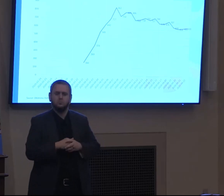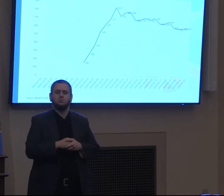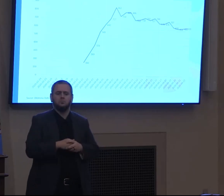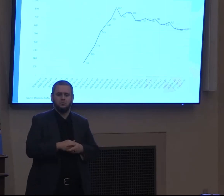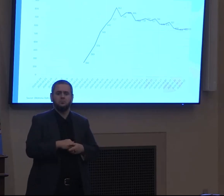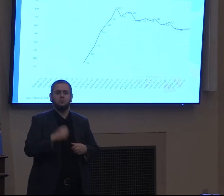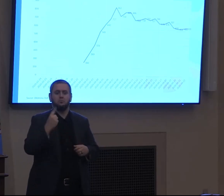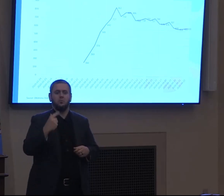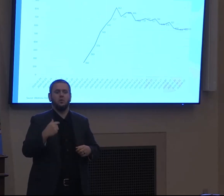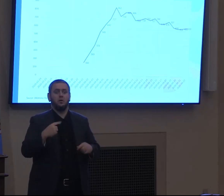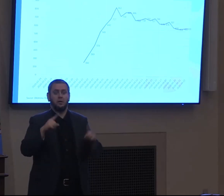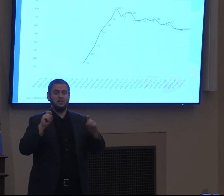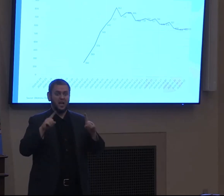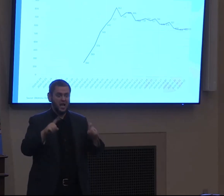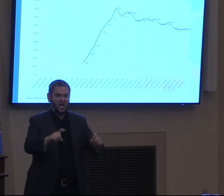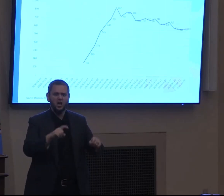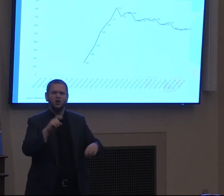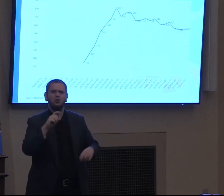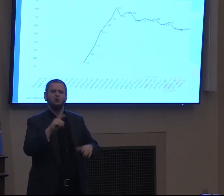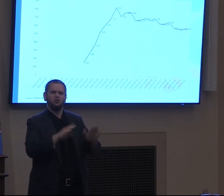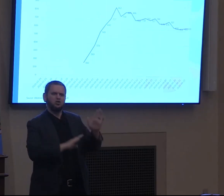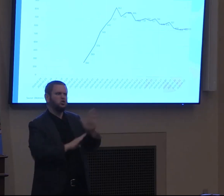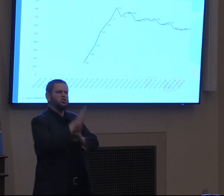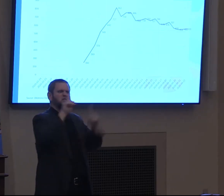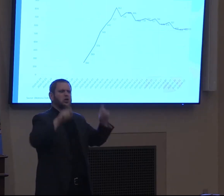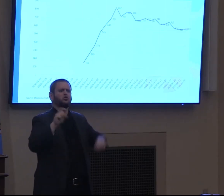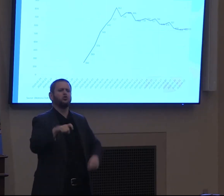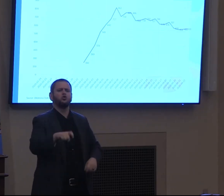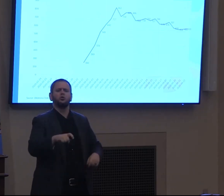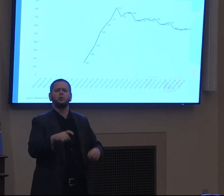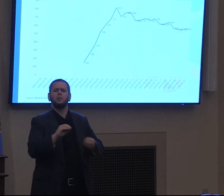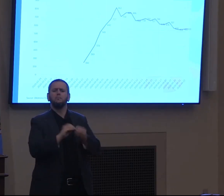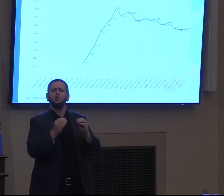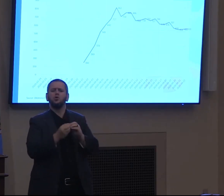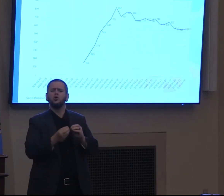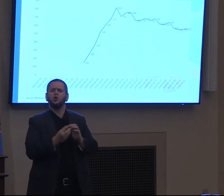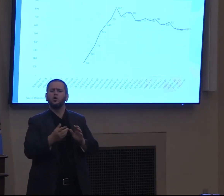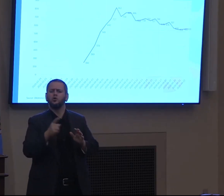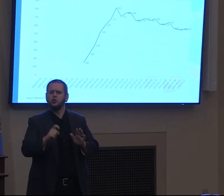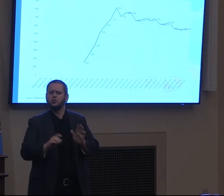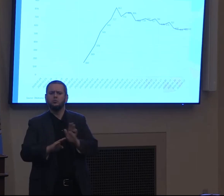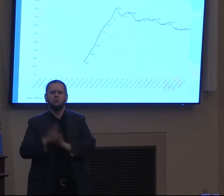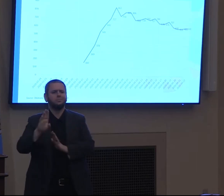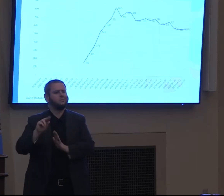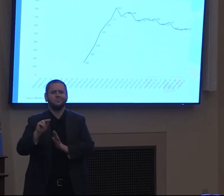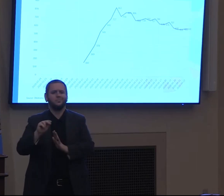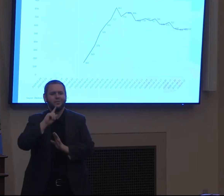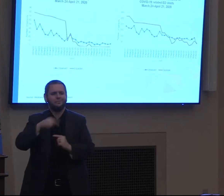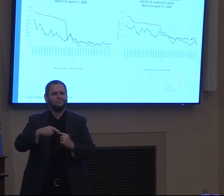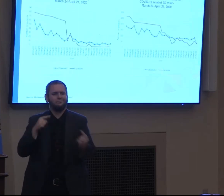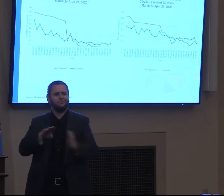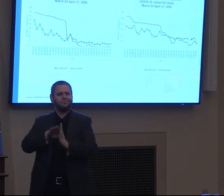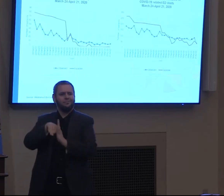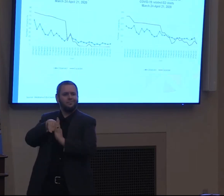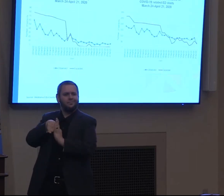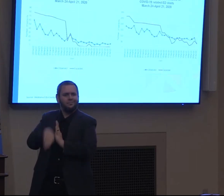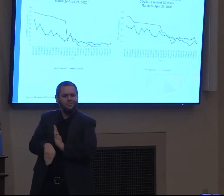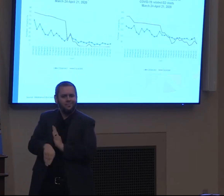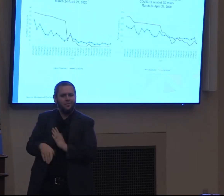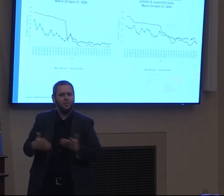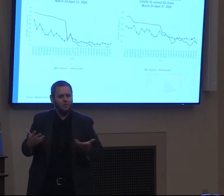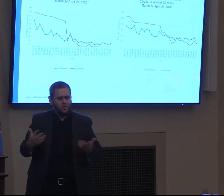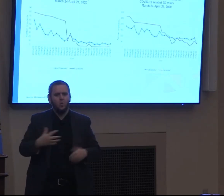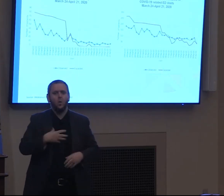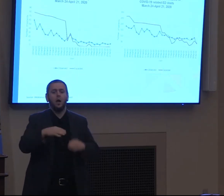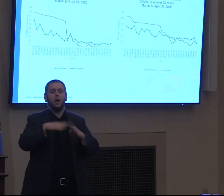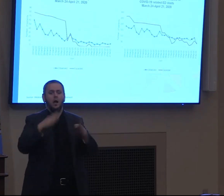state. The White House also has two other gates. We are tracking them as well. Influenza-like illnesses